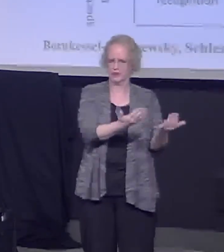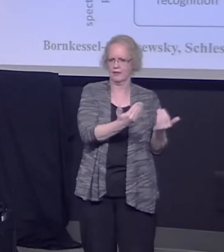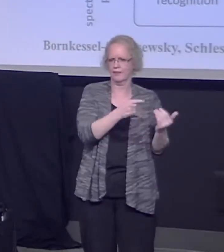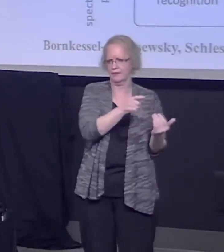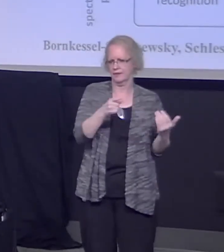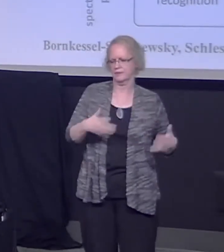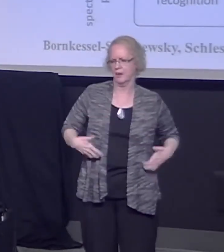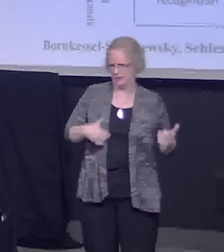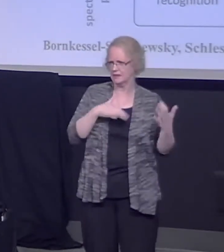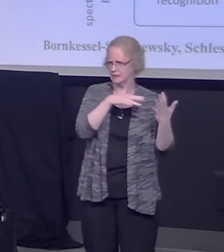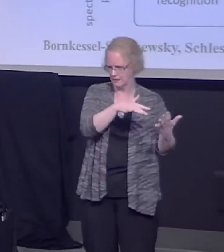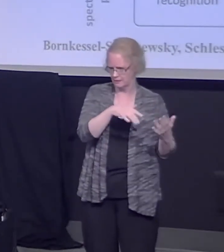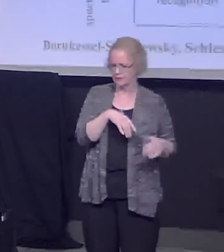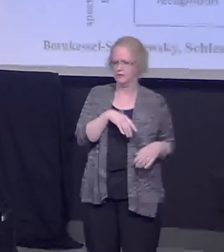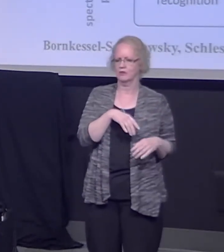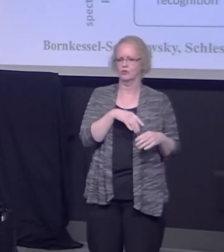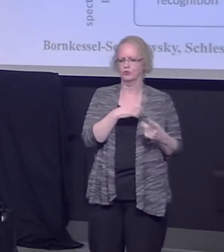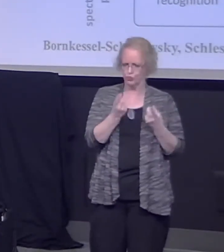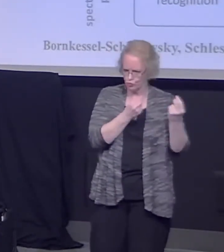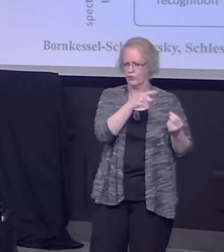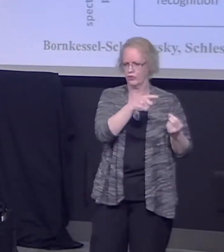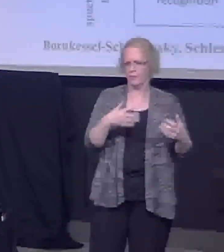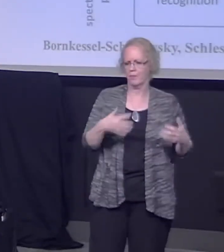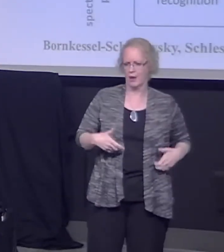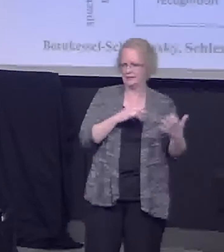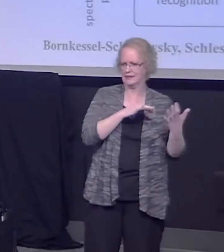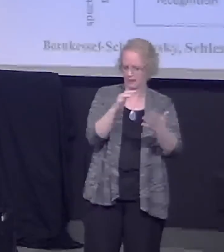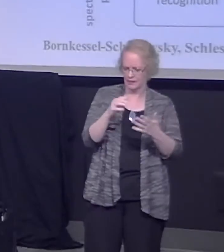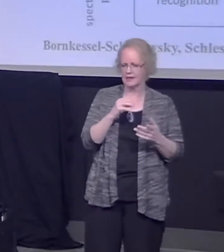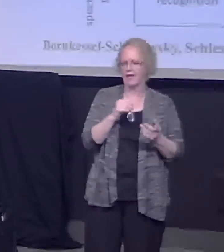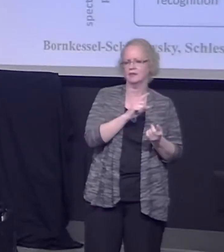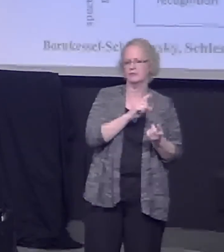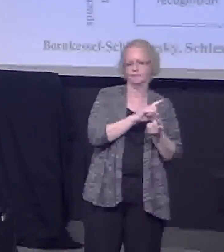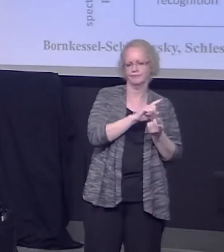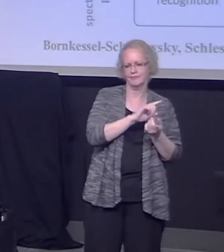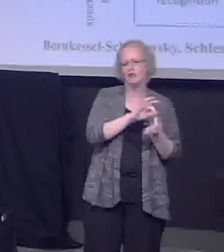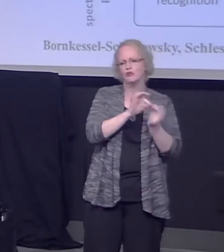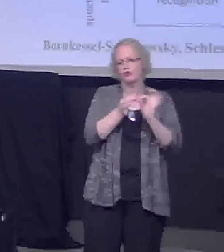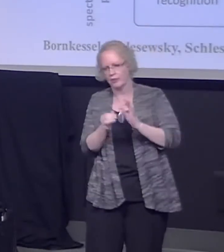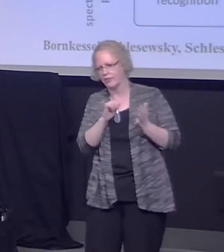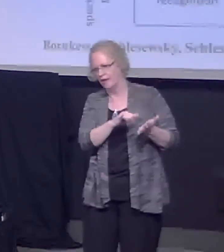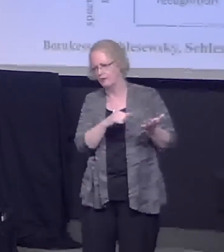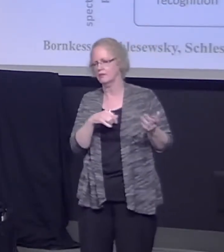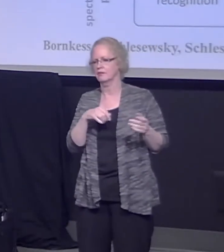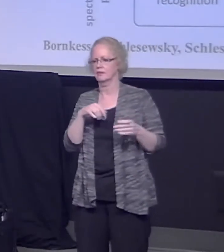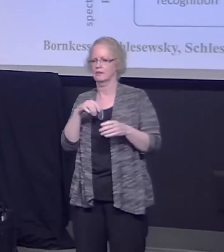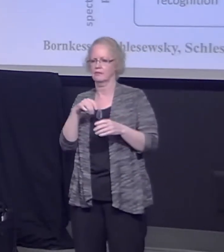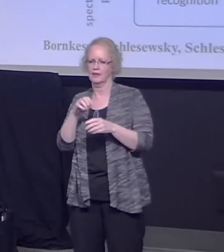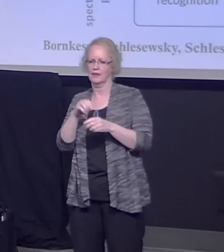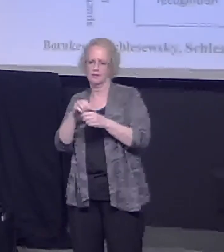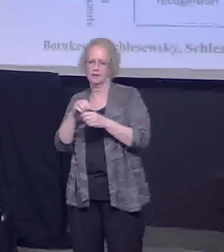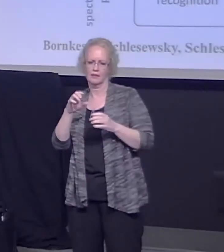be done and interpret them in a cognitive sense and in terms of mechanistic models of how